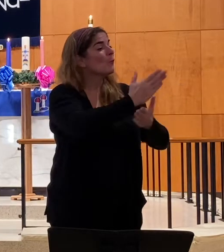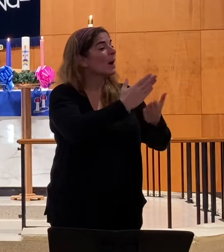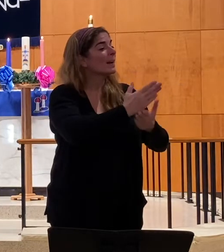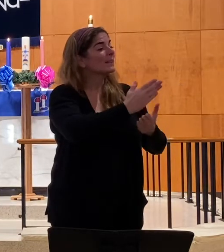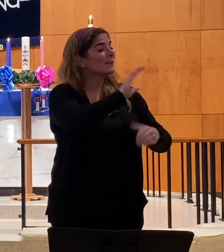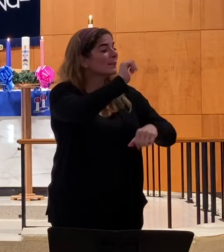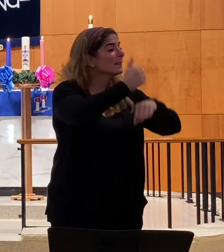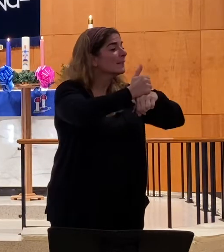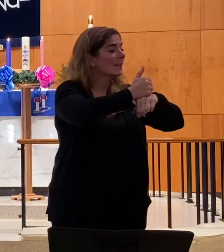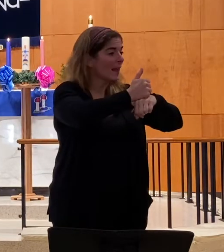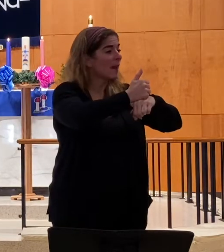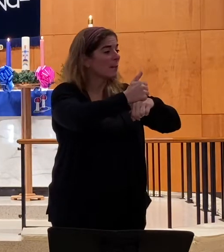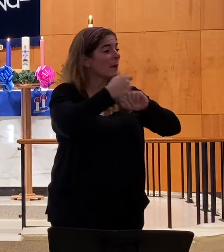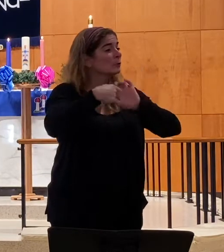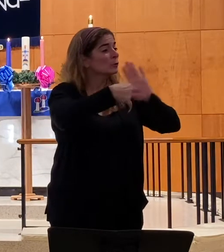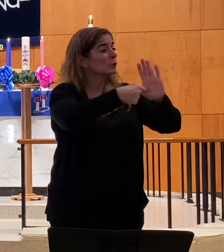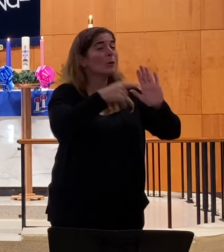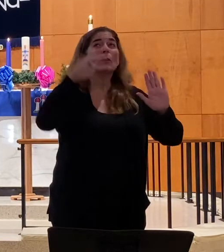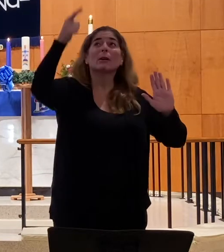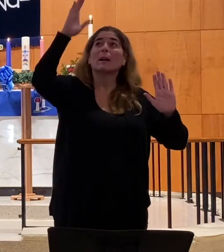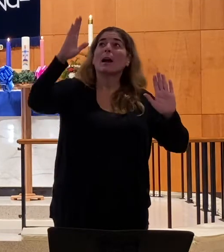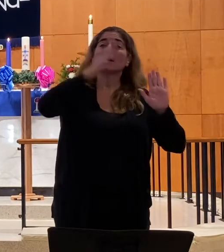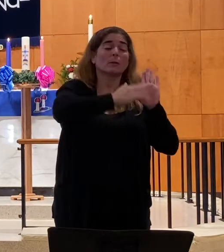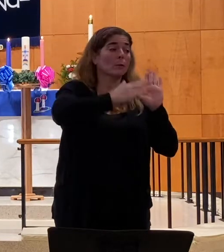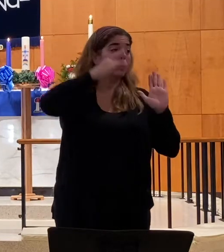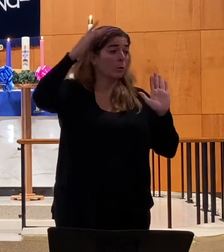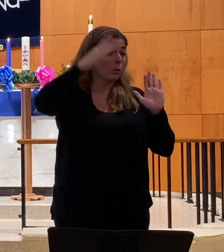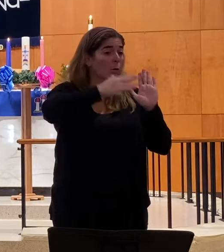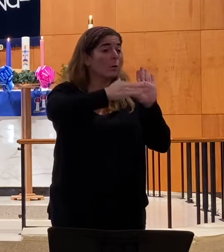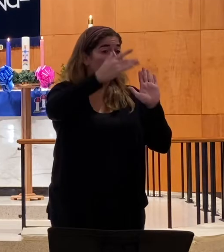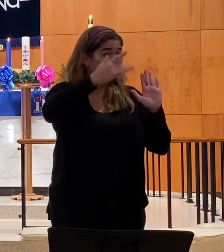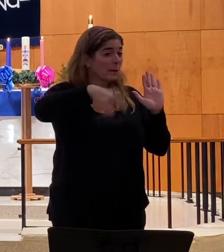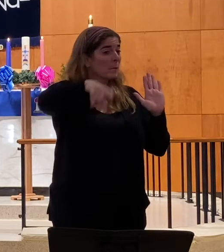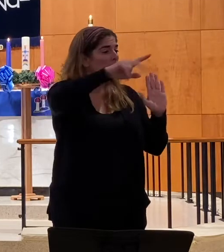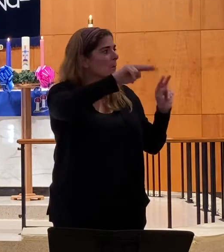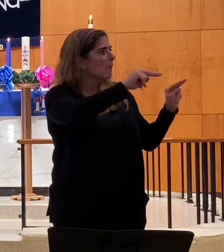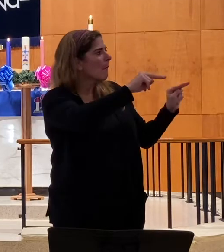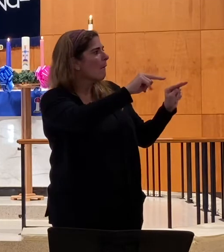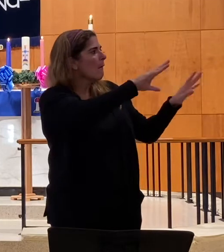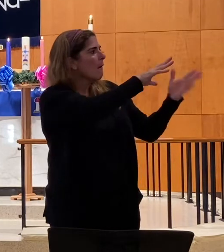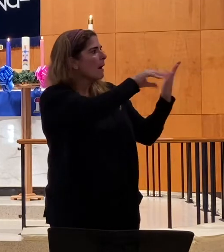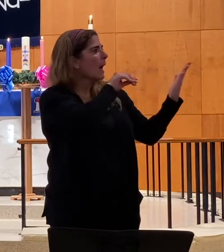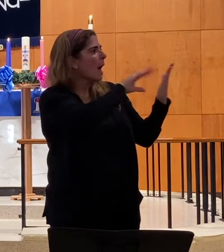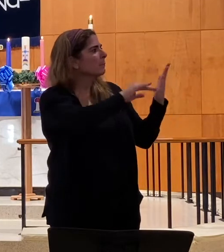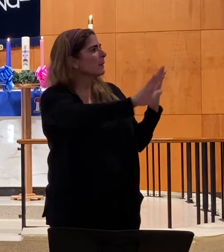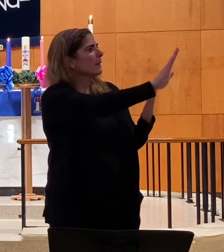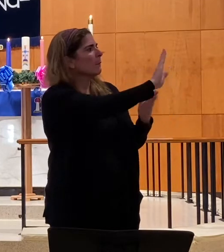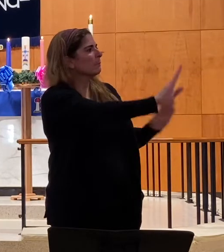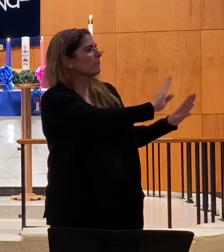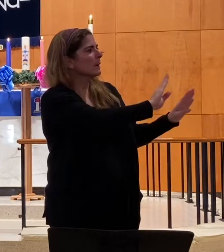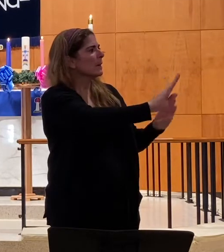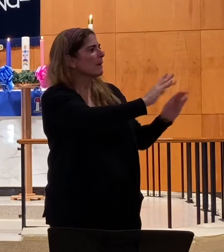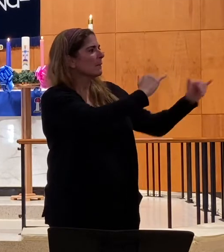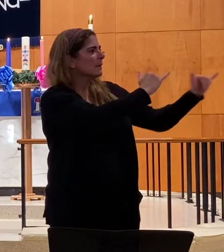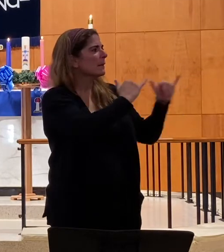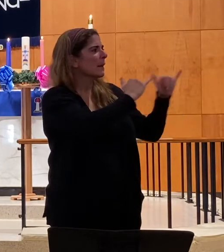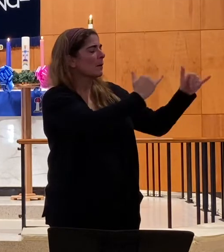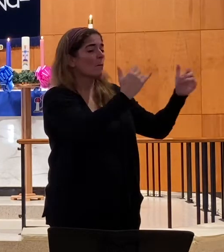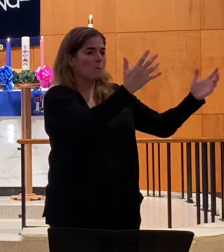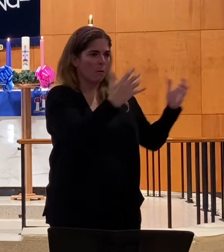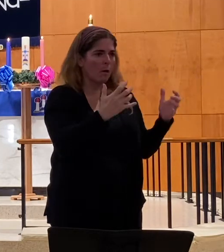of the Lord, to display his glory. They shall build up the ancient ruins. They shall raise up the